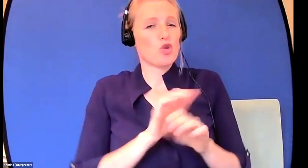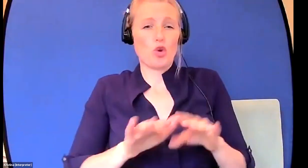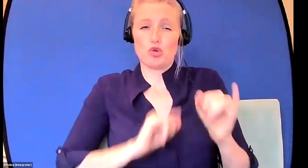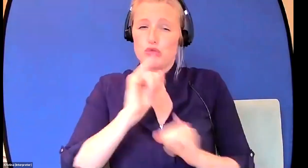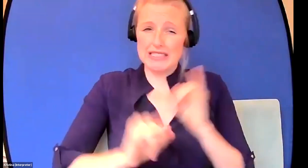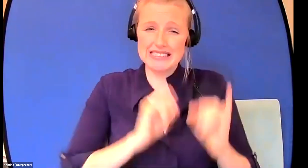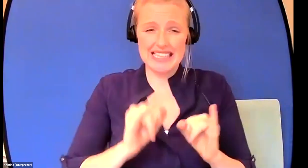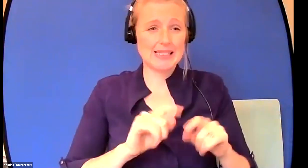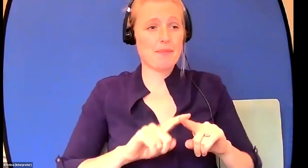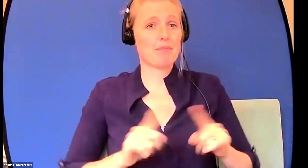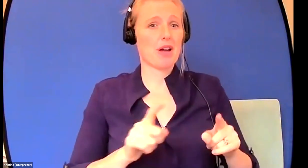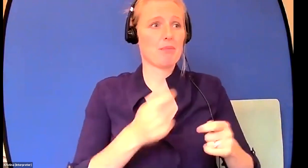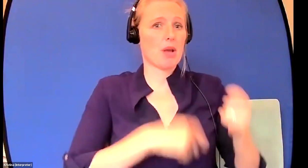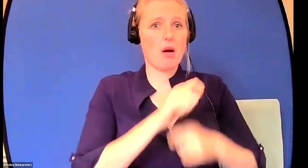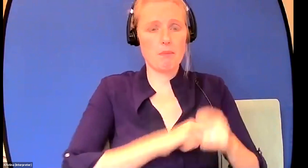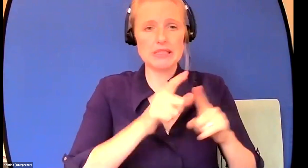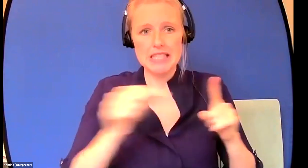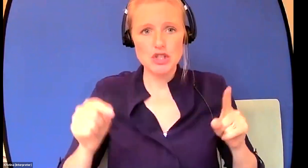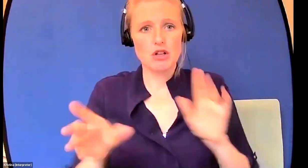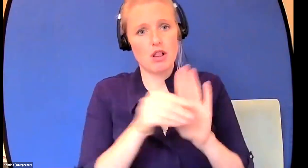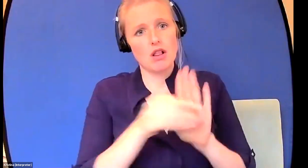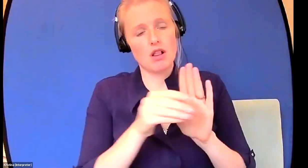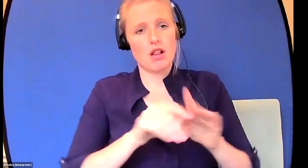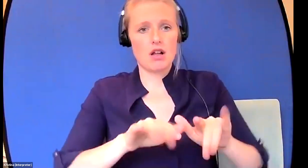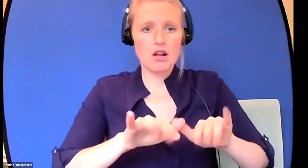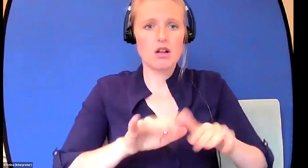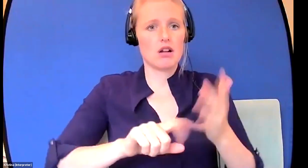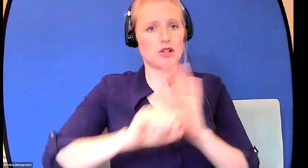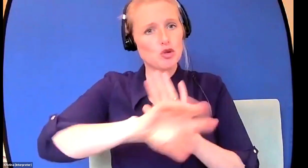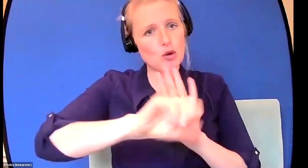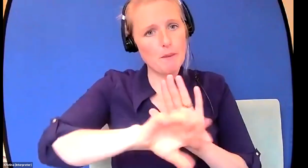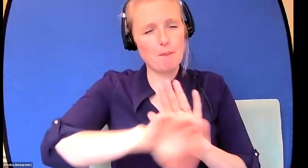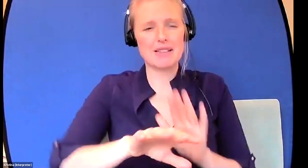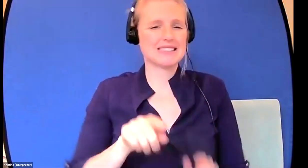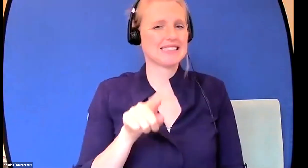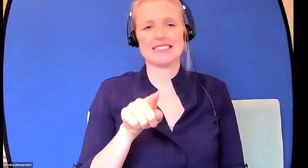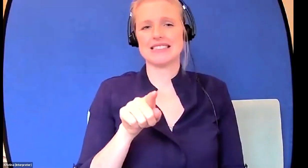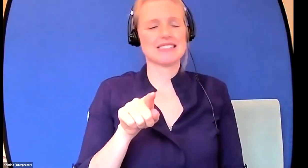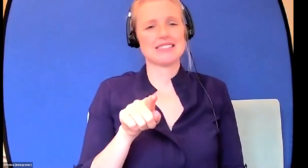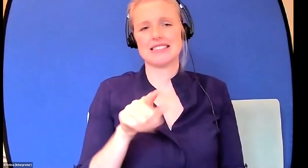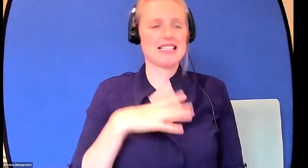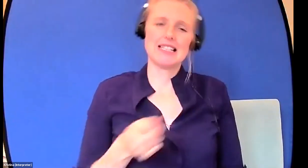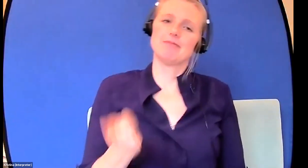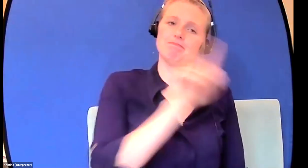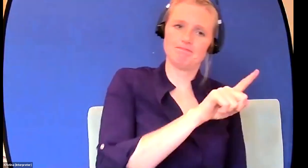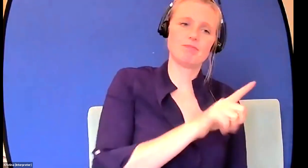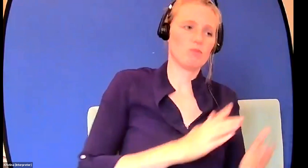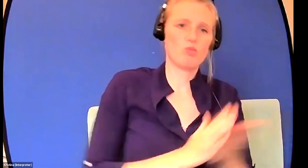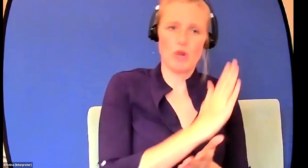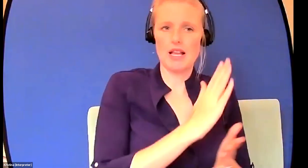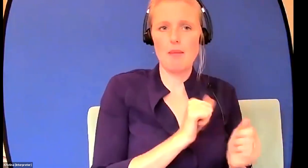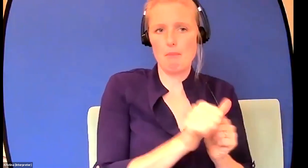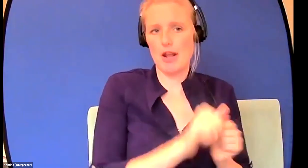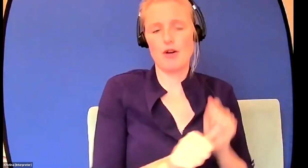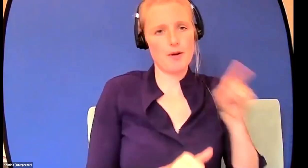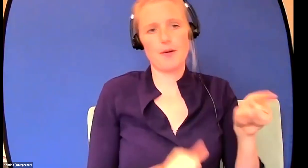with everything going digital, it just doesn't seem like the only solution and necessarily the best